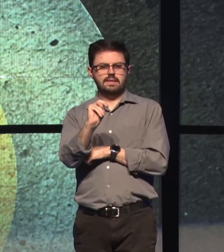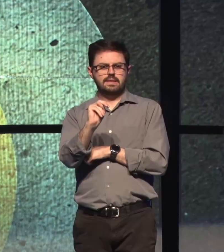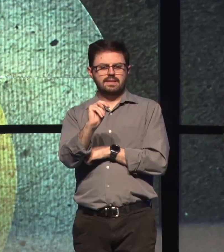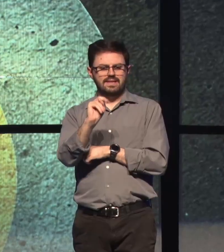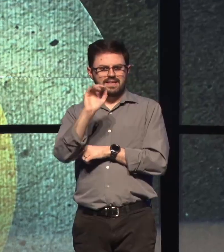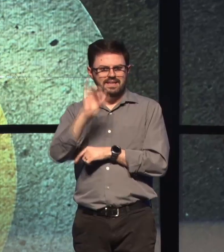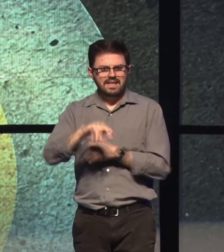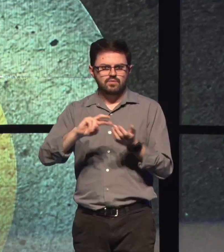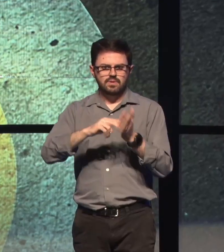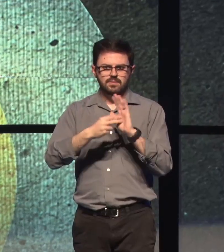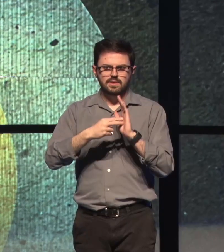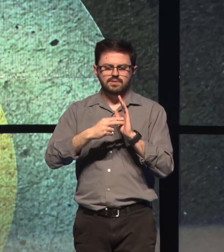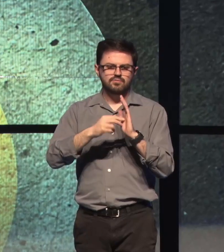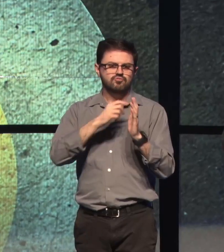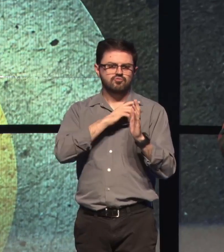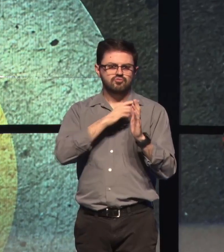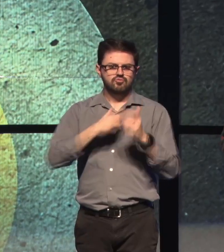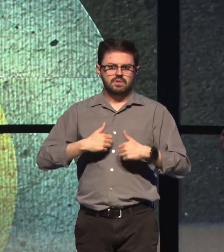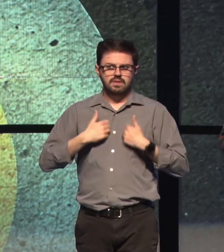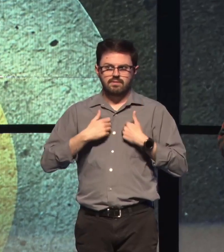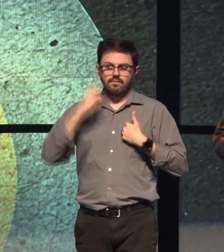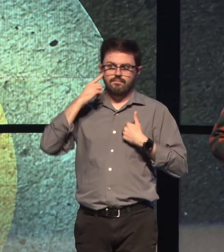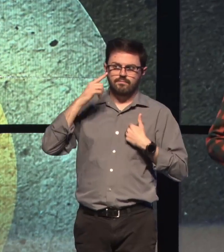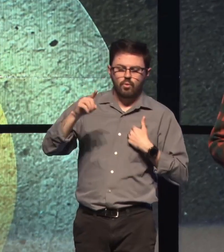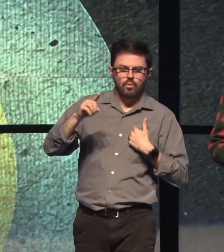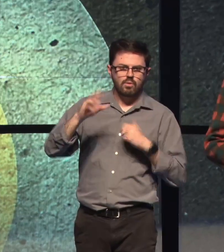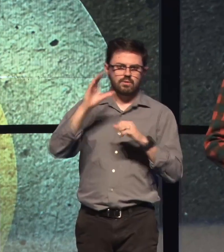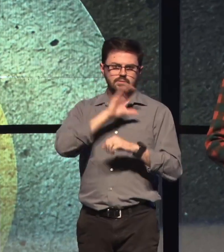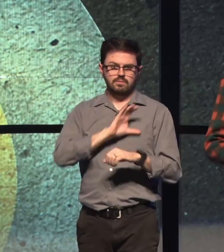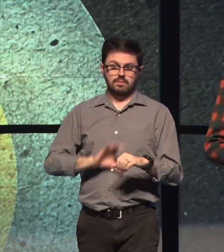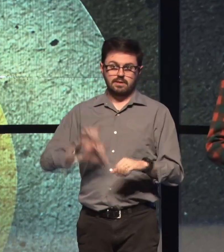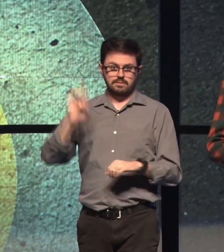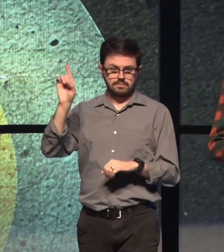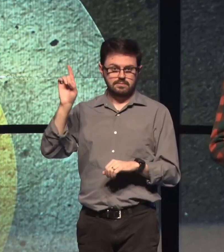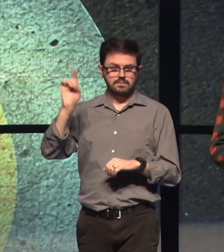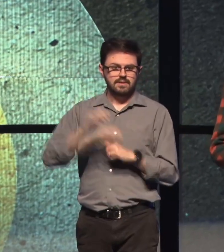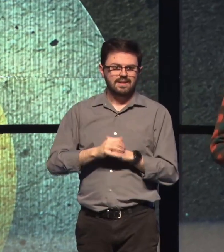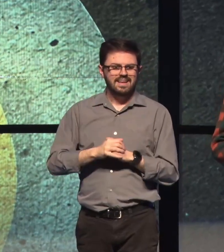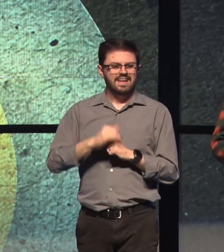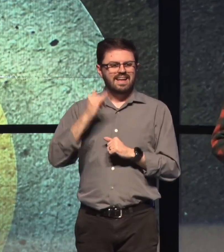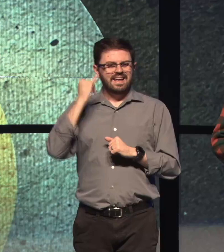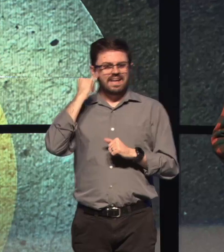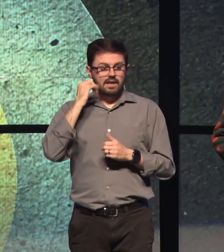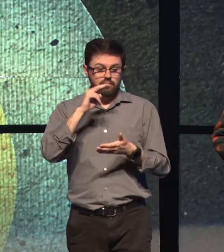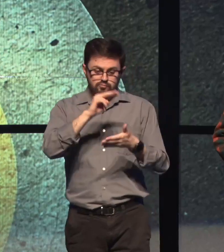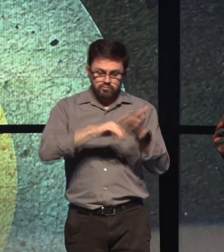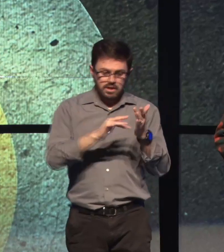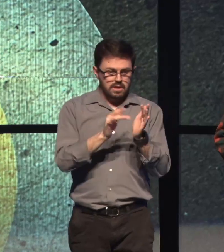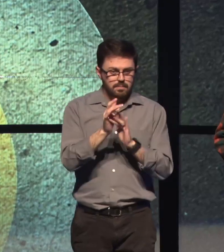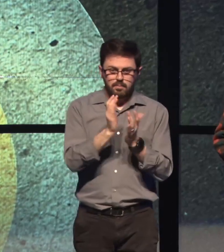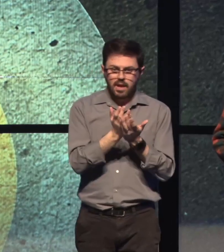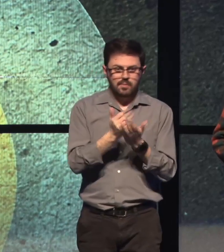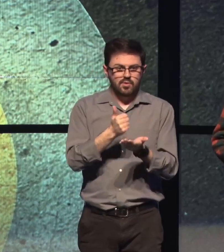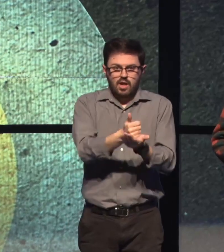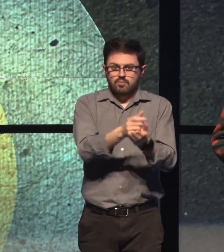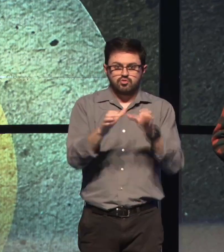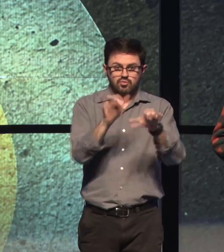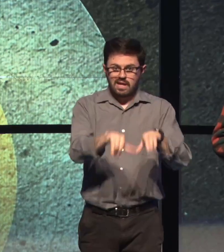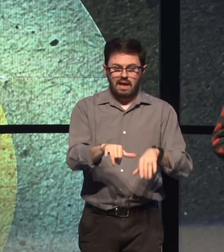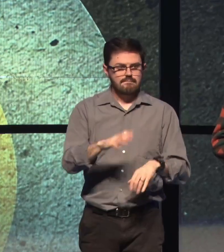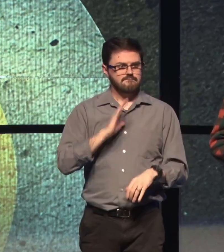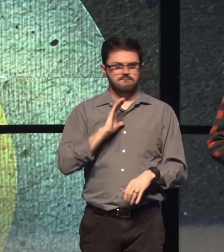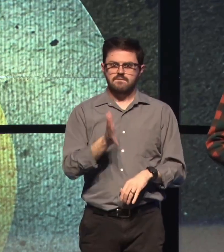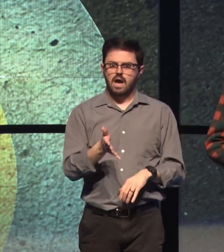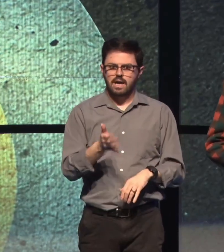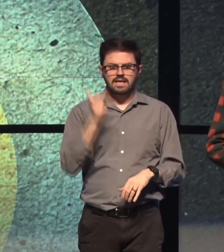for Christ. Now, if reading your Bible helps you carry one another's burdens, then I say read it.